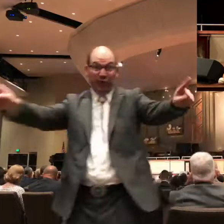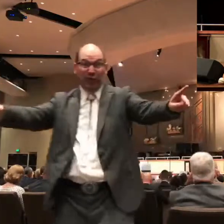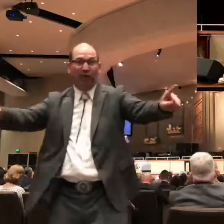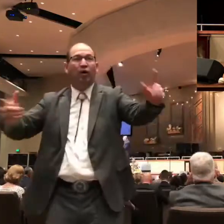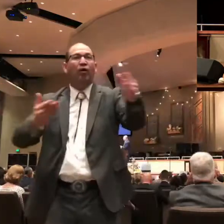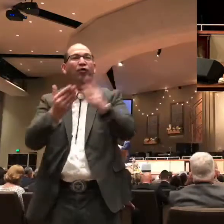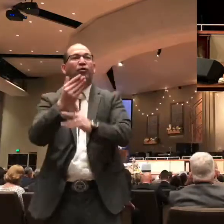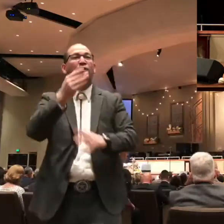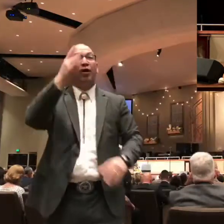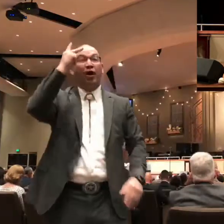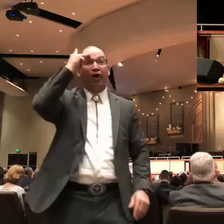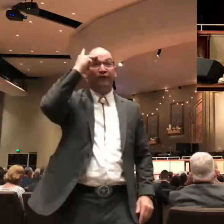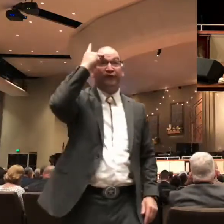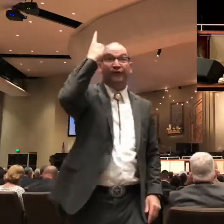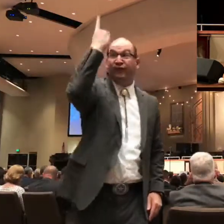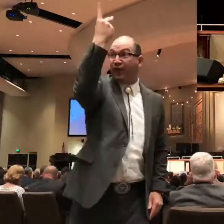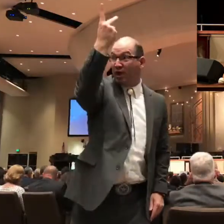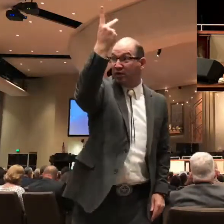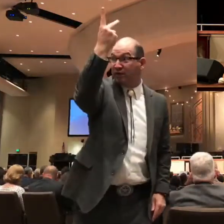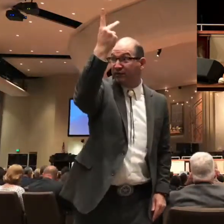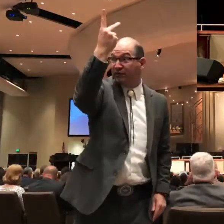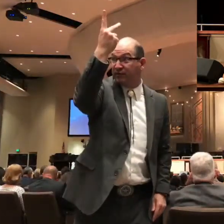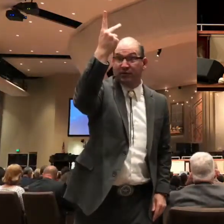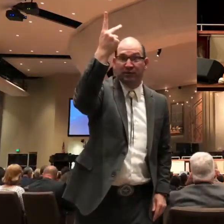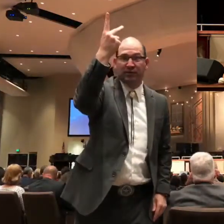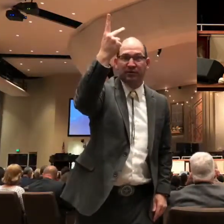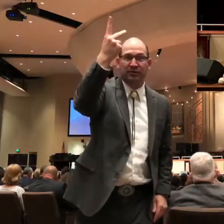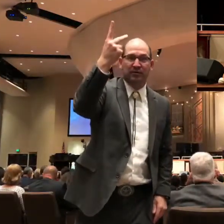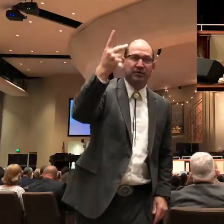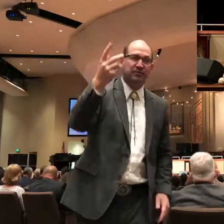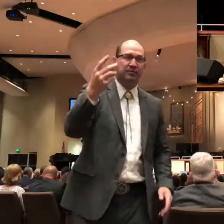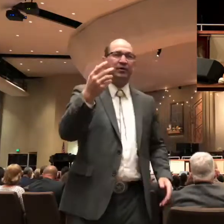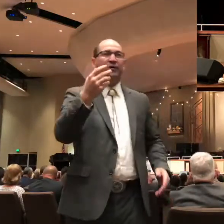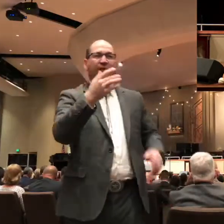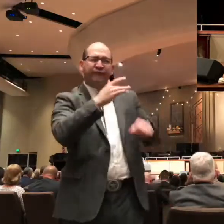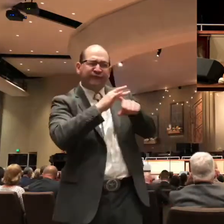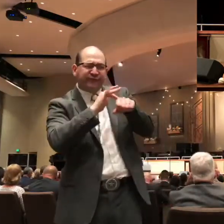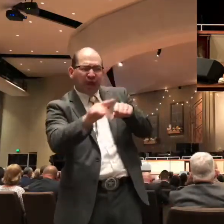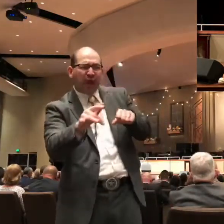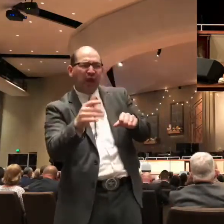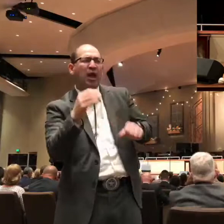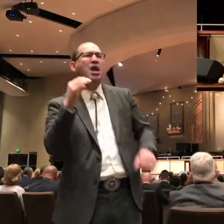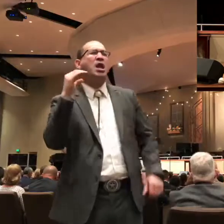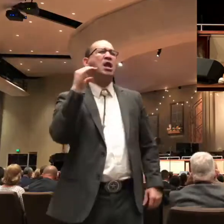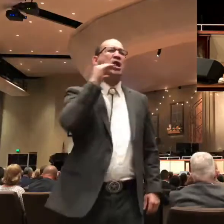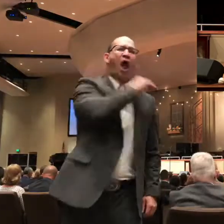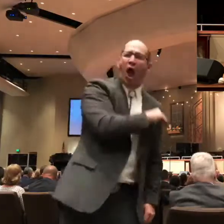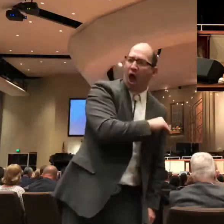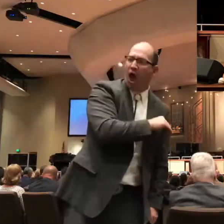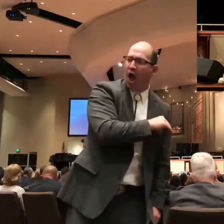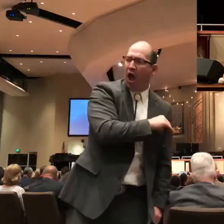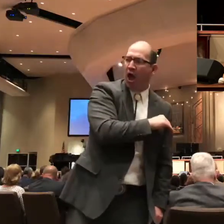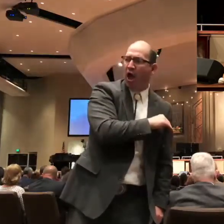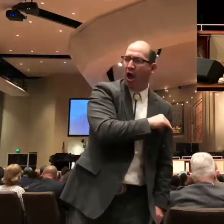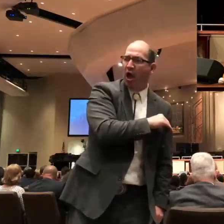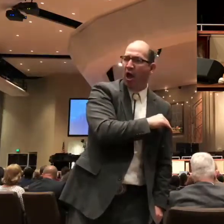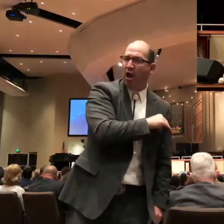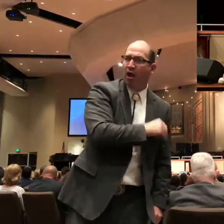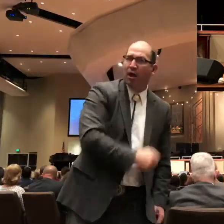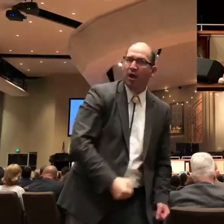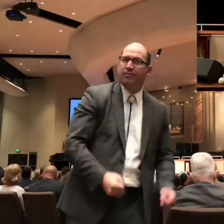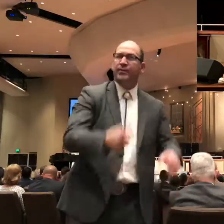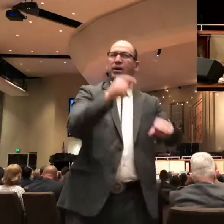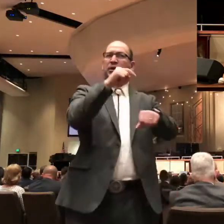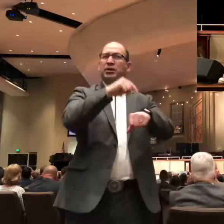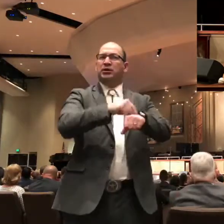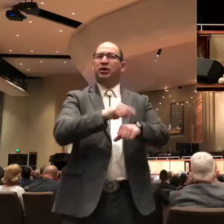through philosophy, which is the love of wisdom and vain deceit. And oftentimes, there seems to be some aura about